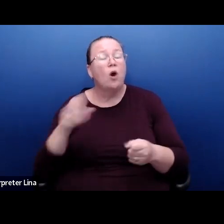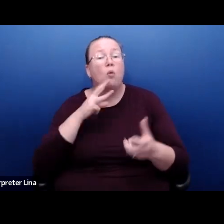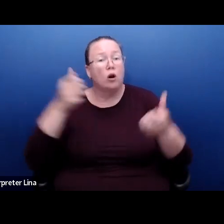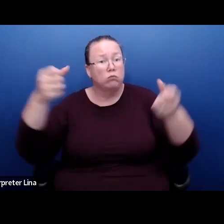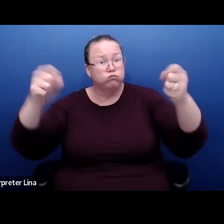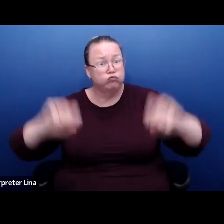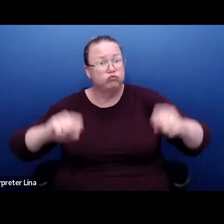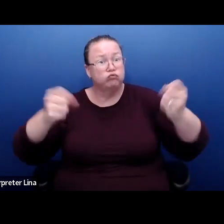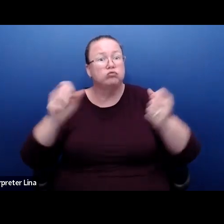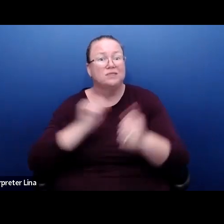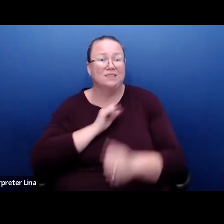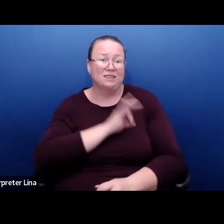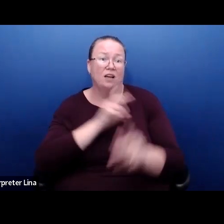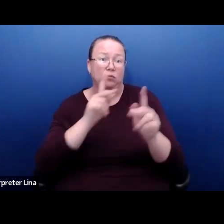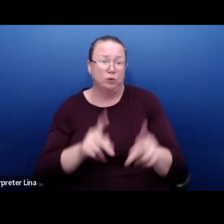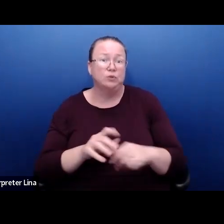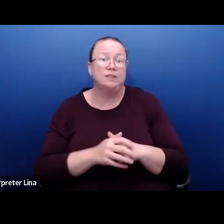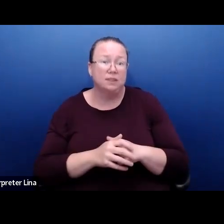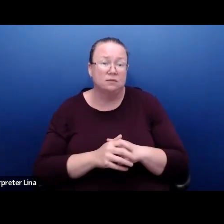on the staff person.